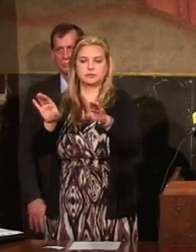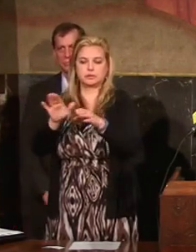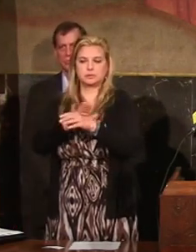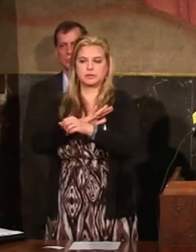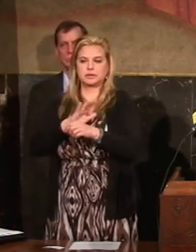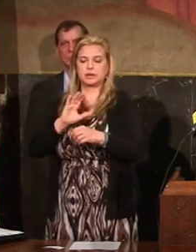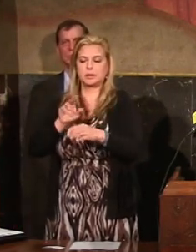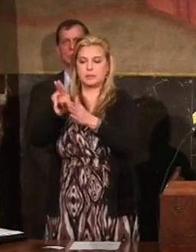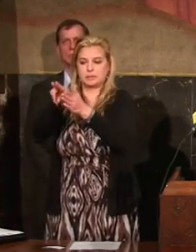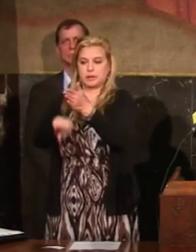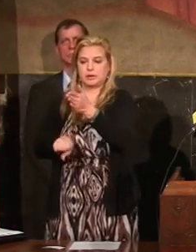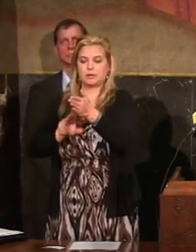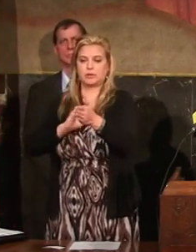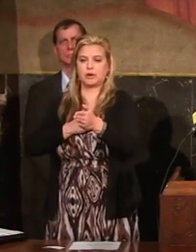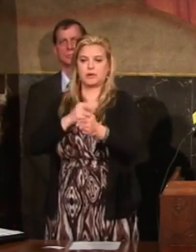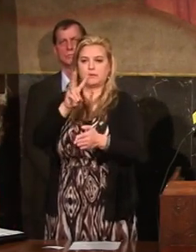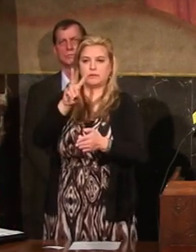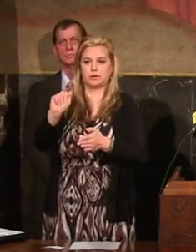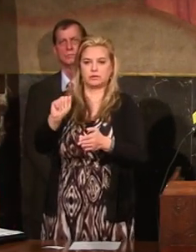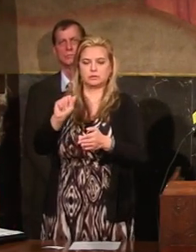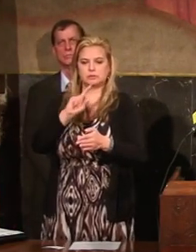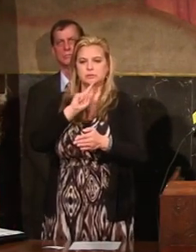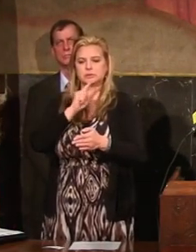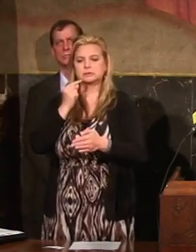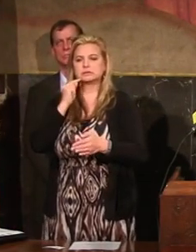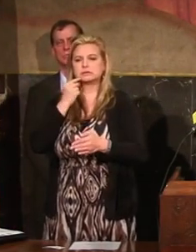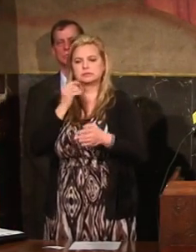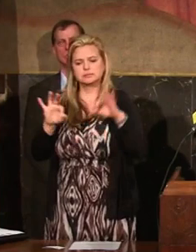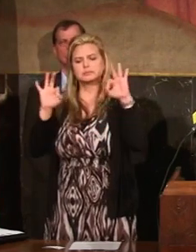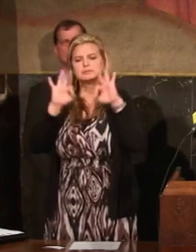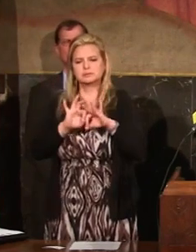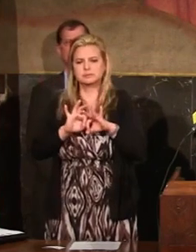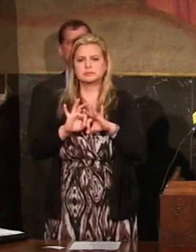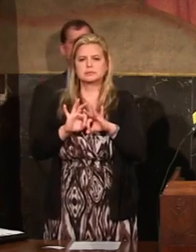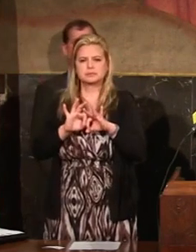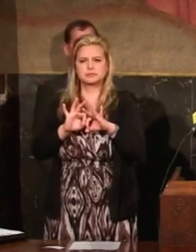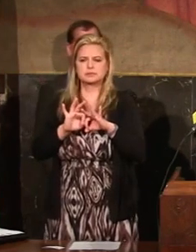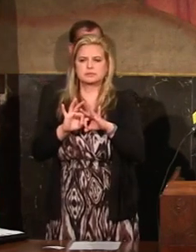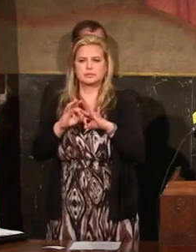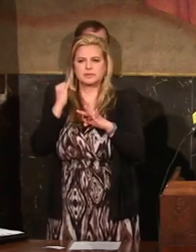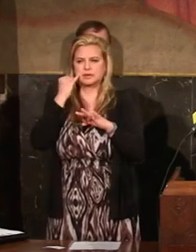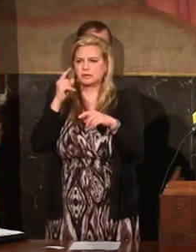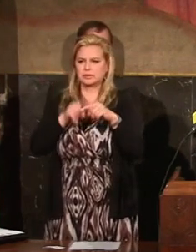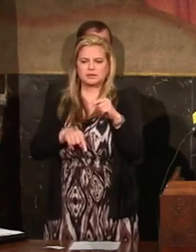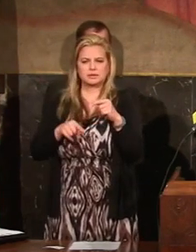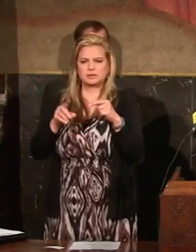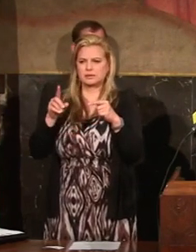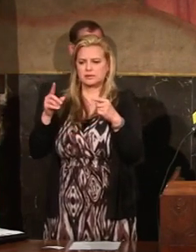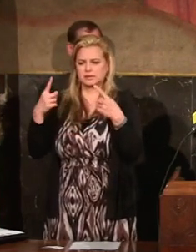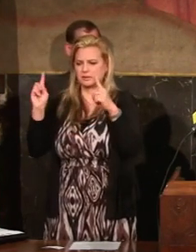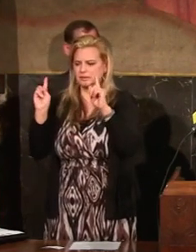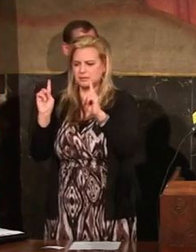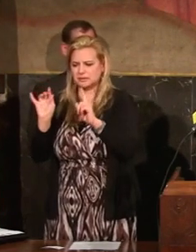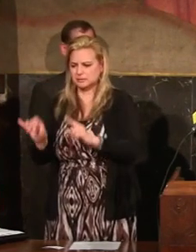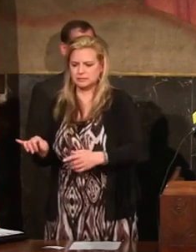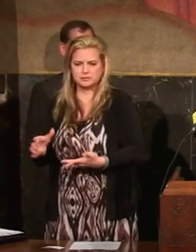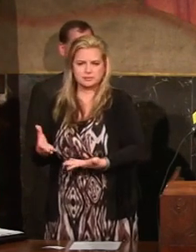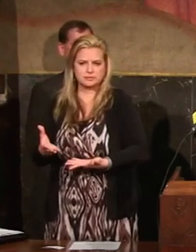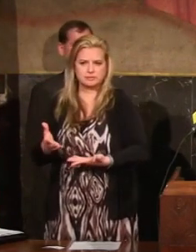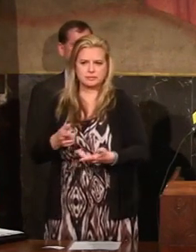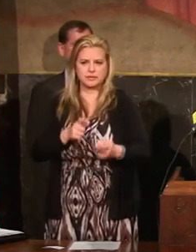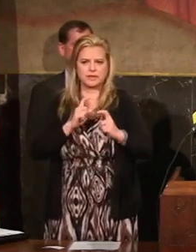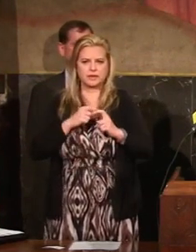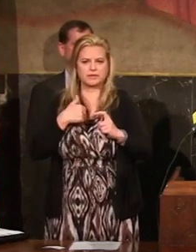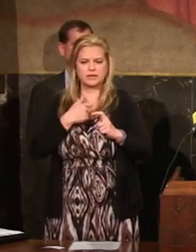Burial of our veterans is critical, and if we could not accomplish that, it would give us